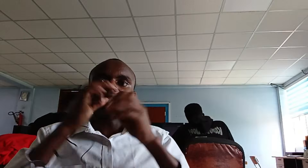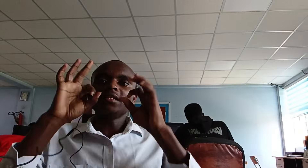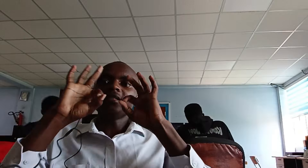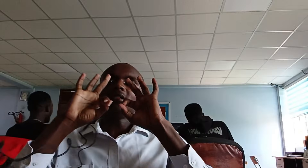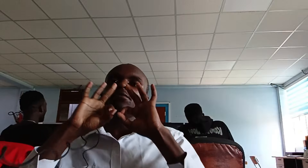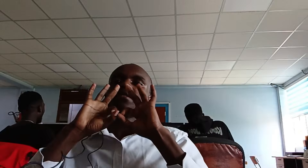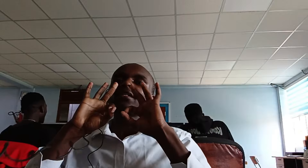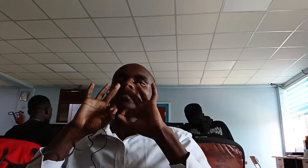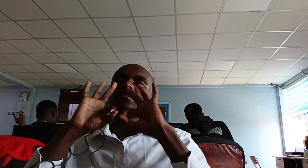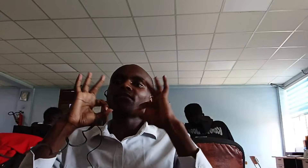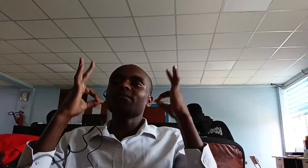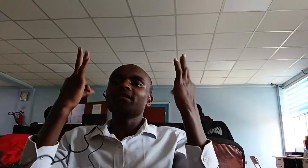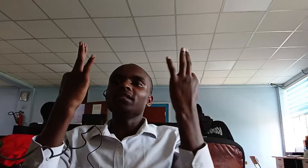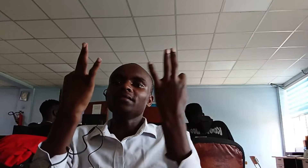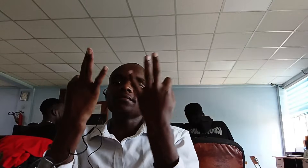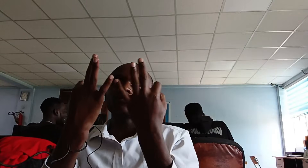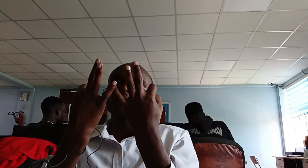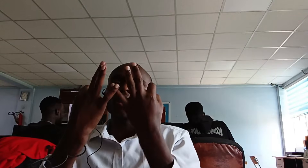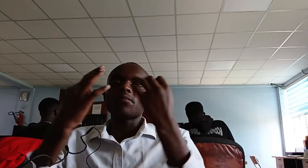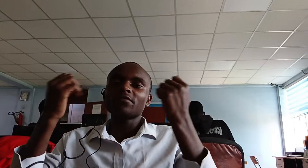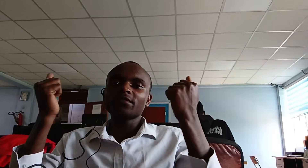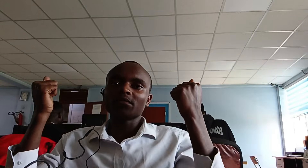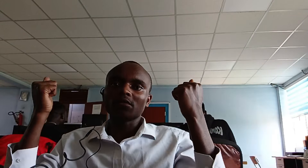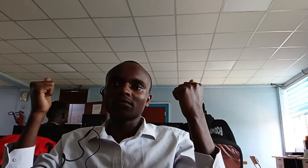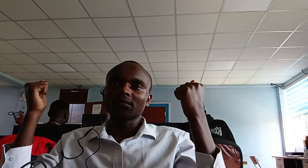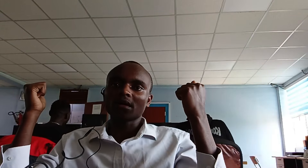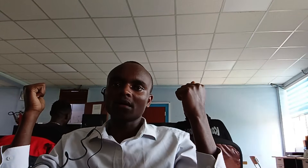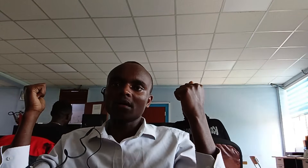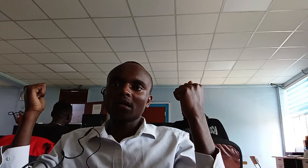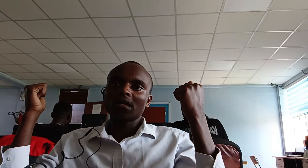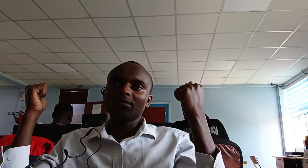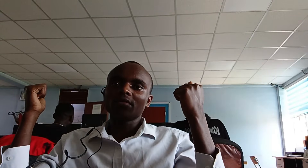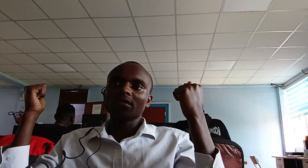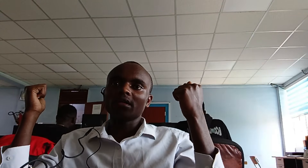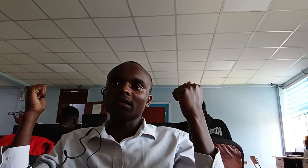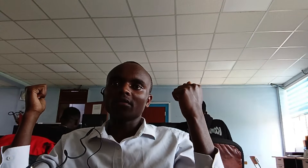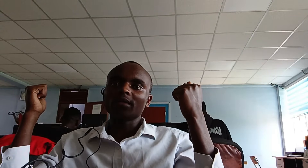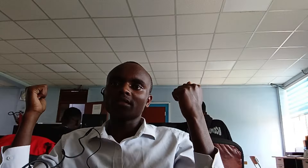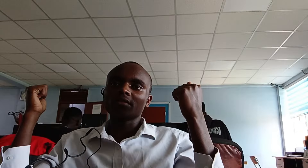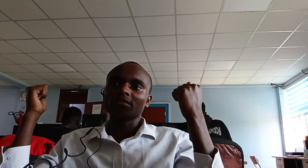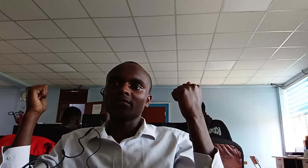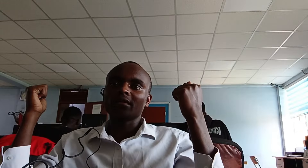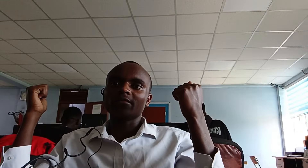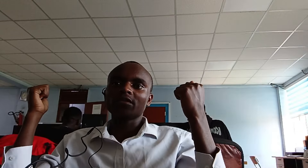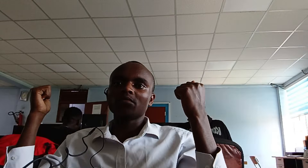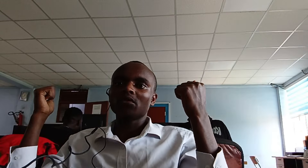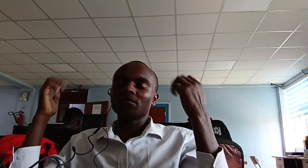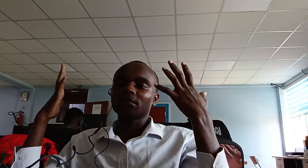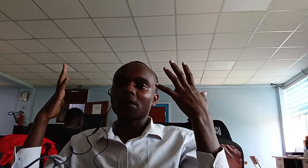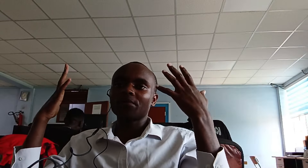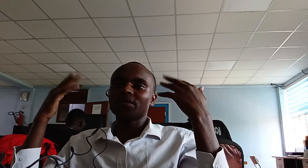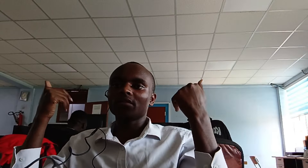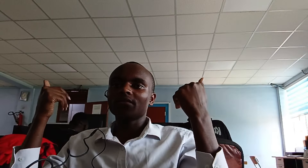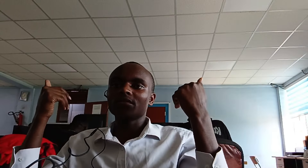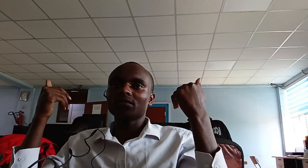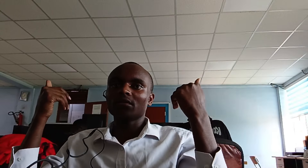family. You said it's family. Am I visible? Let me know in the comment section if I'm visible, kama mnaniona vizuri or